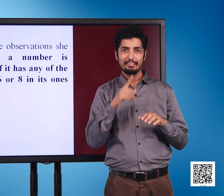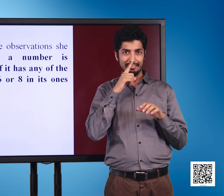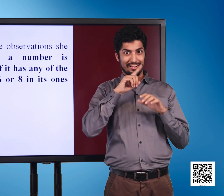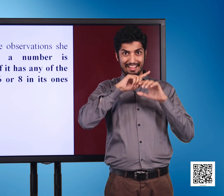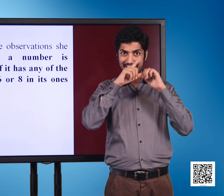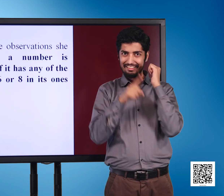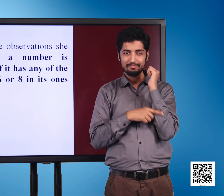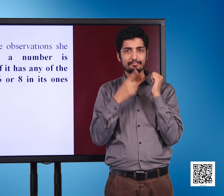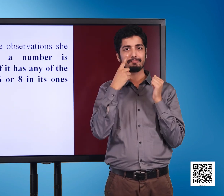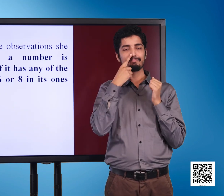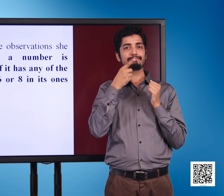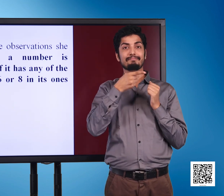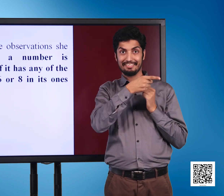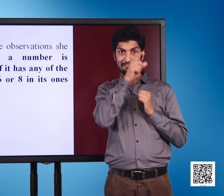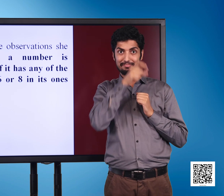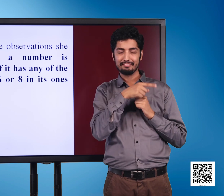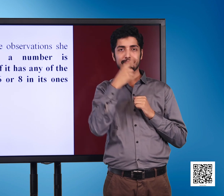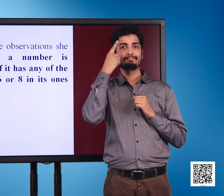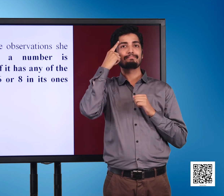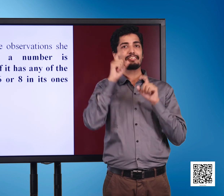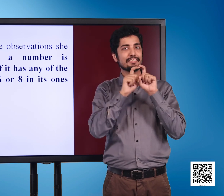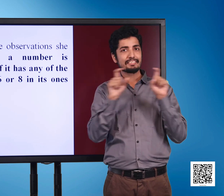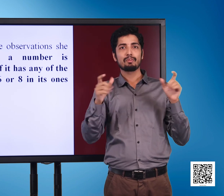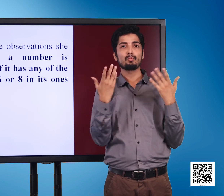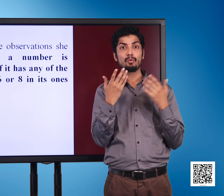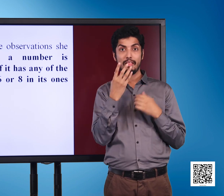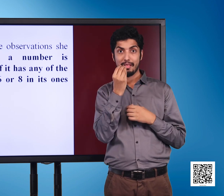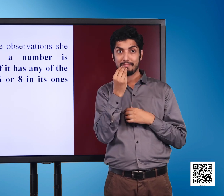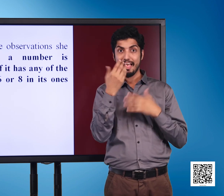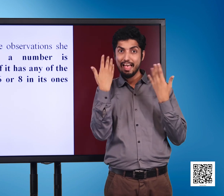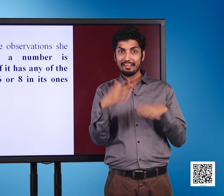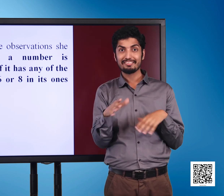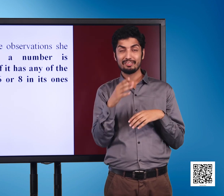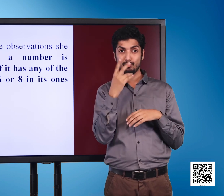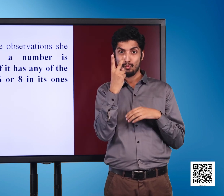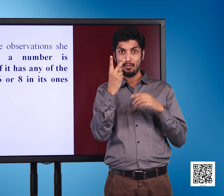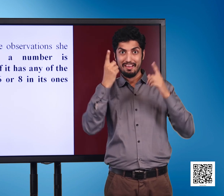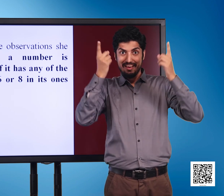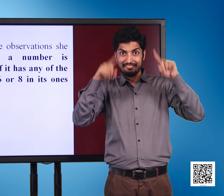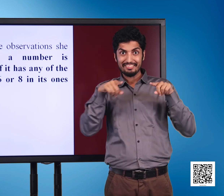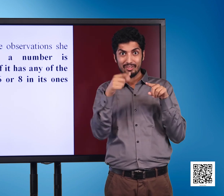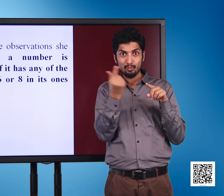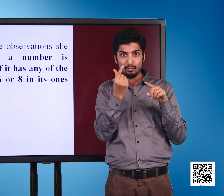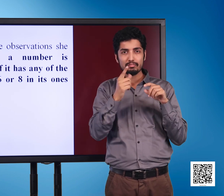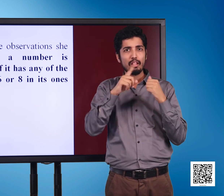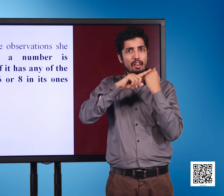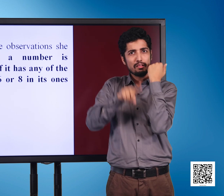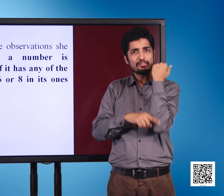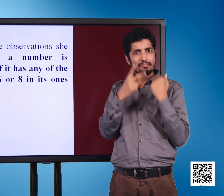Looking at these observations, she concludes that a number is divisible by 2 if it has any of